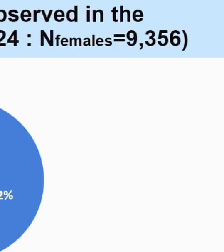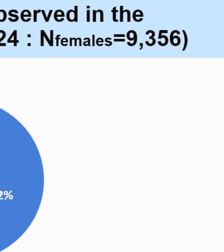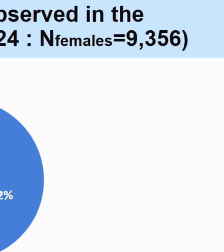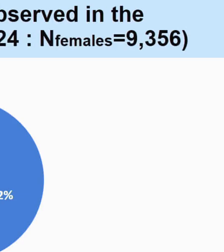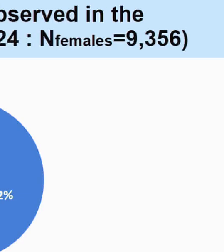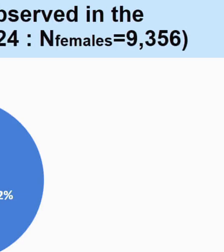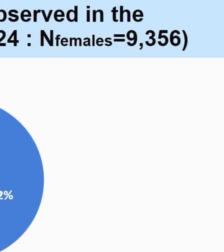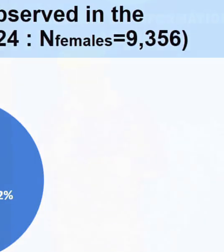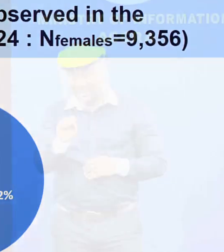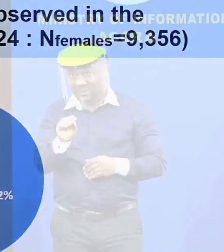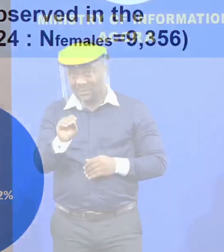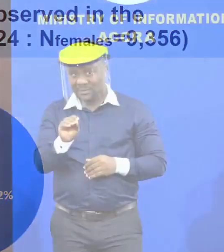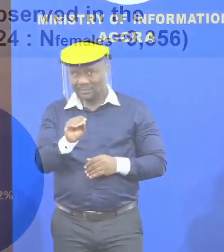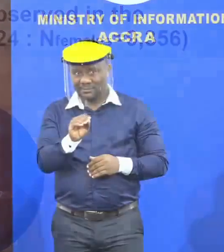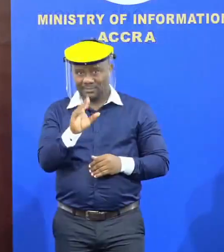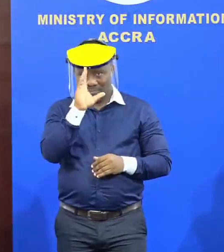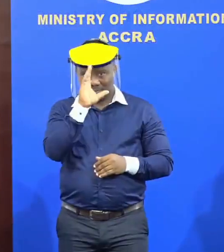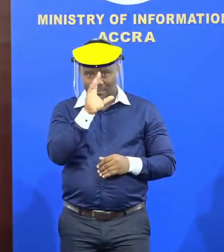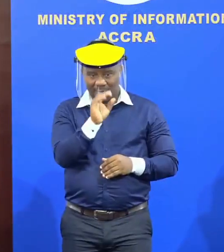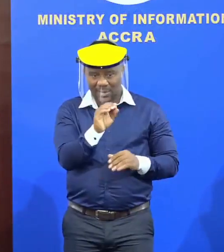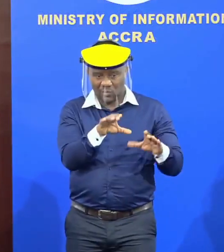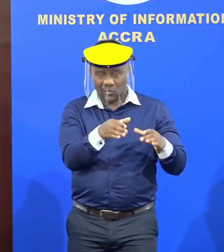against 38% male.